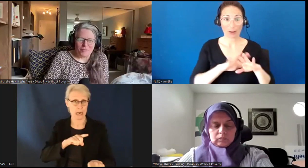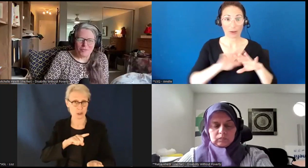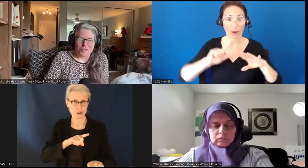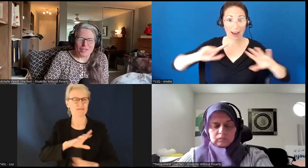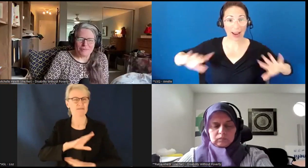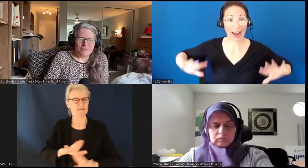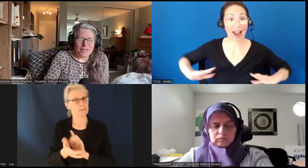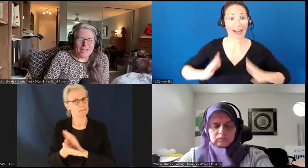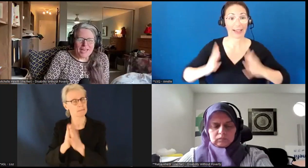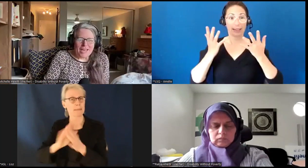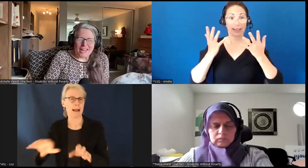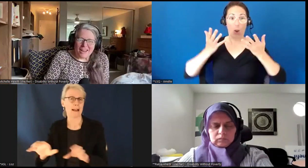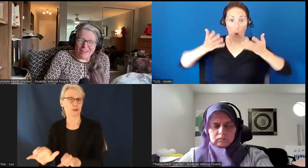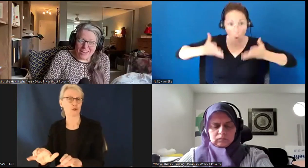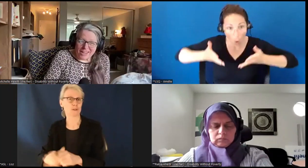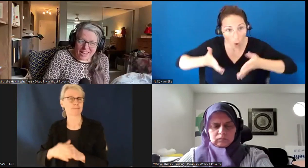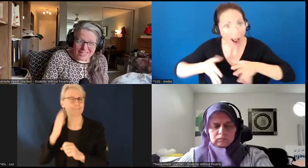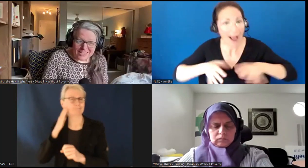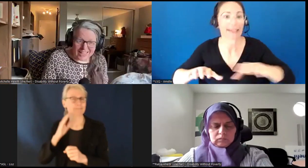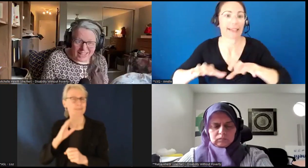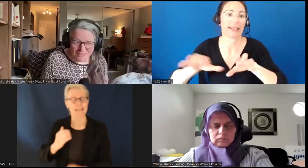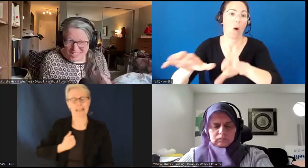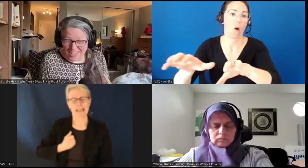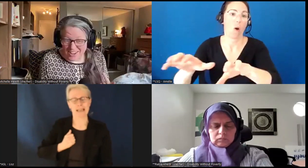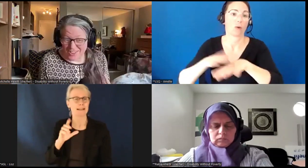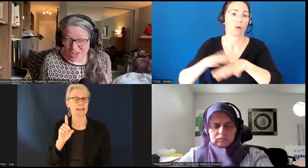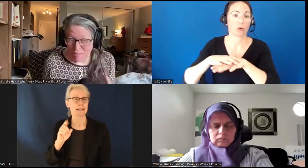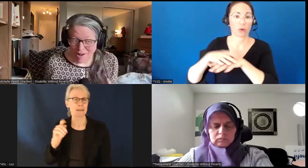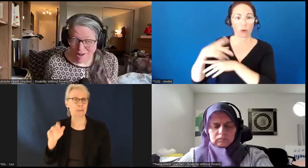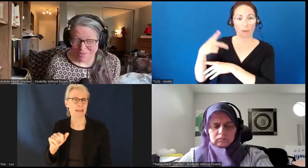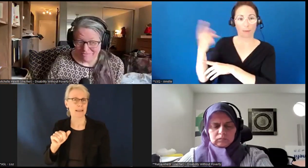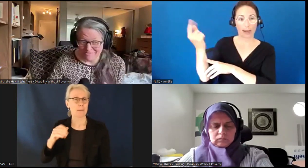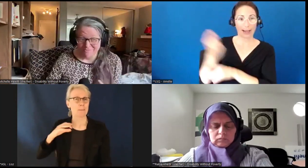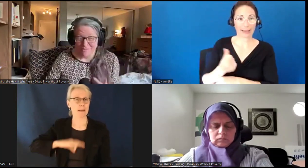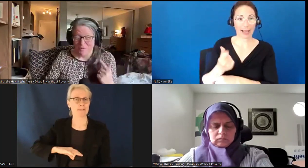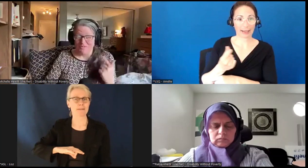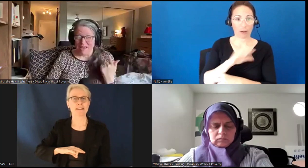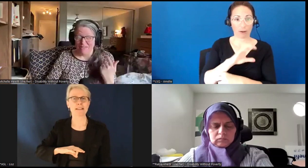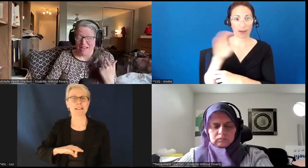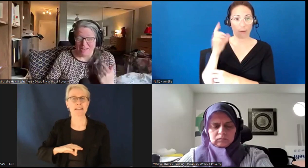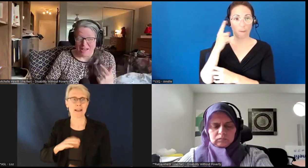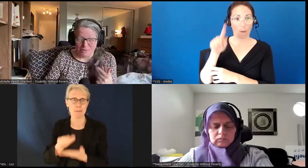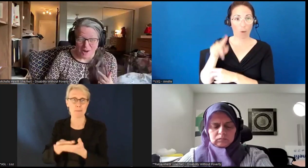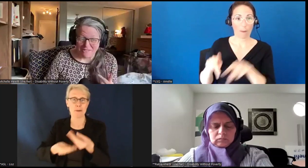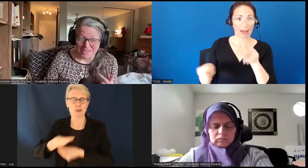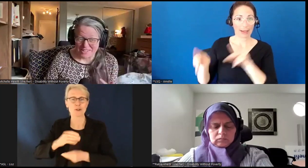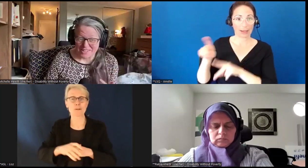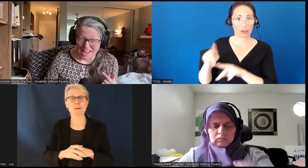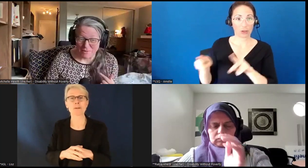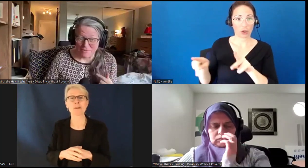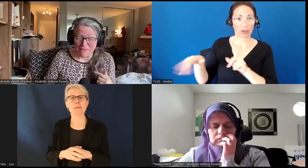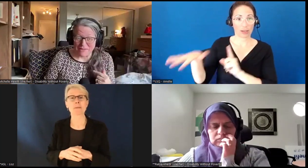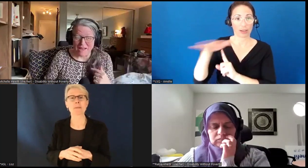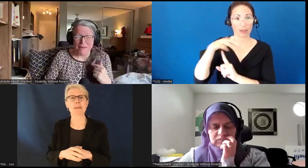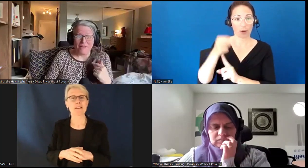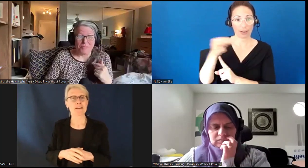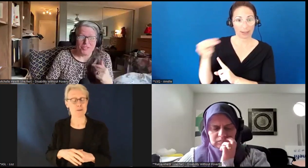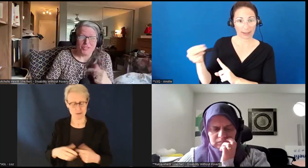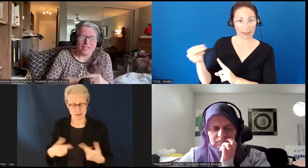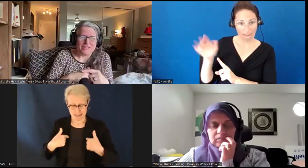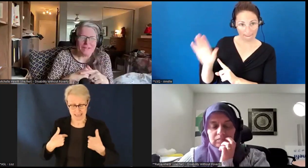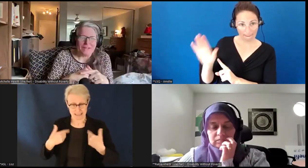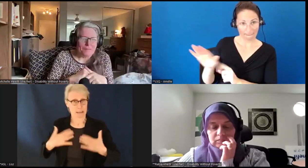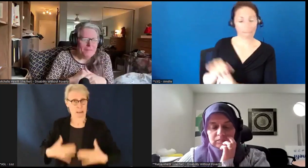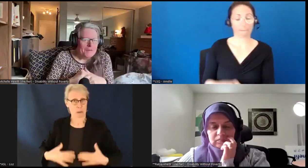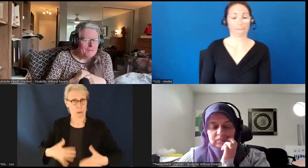and the budget. And I realized that I've actually got the top on when we found that I was wearing the day we found out about the